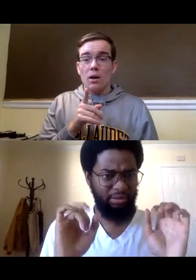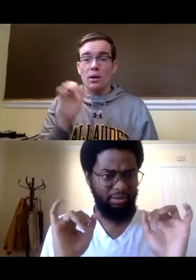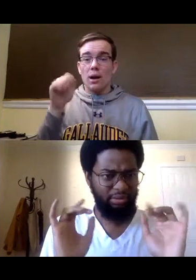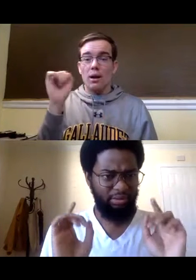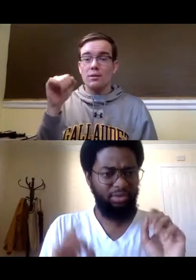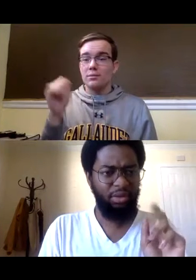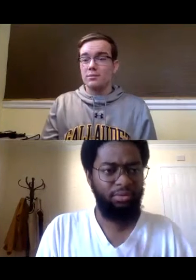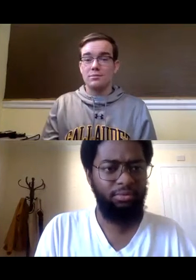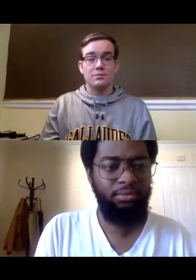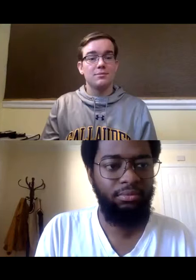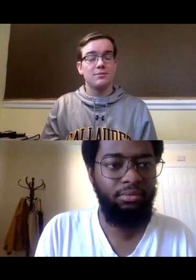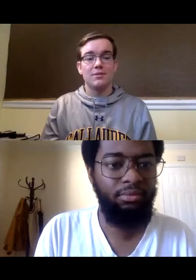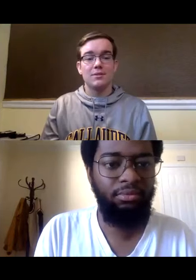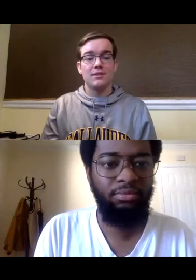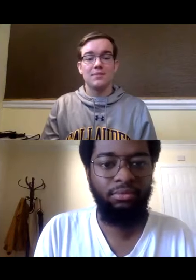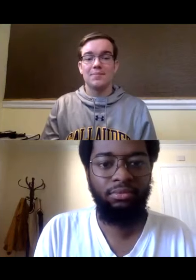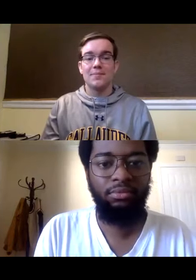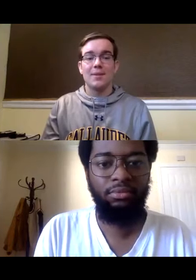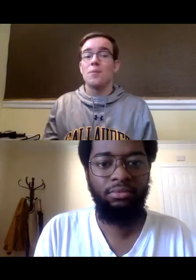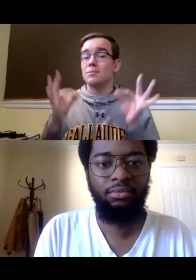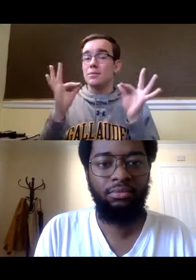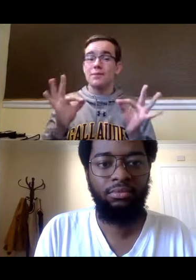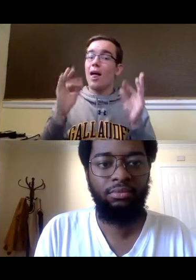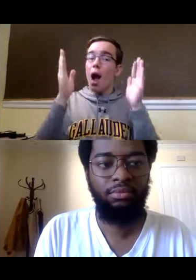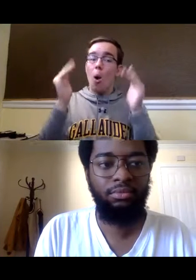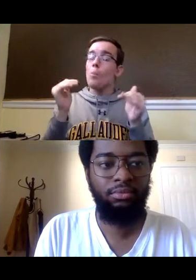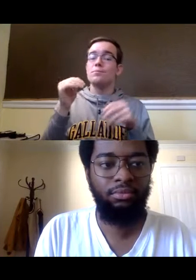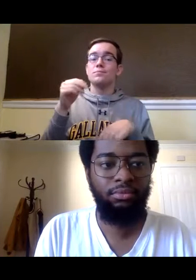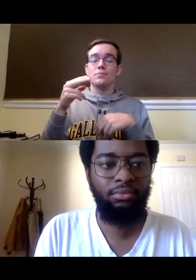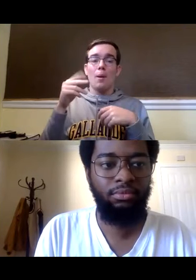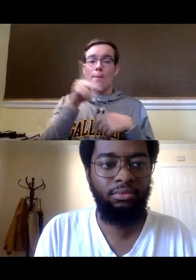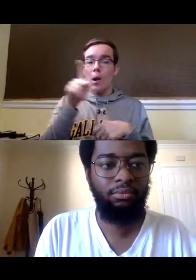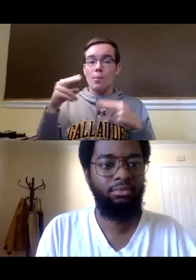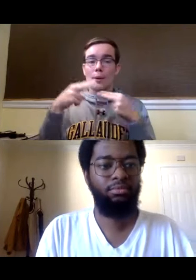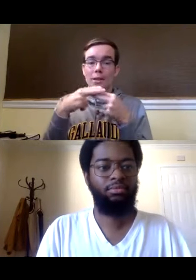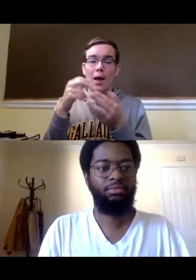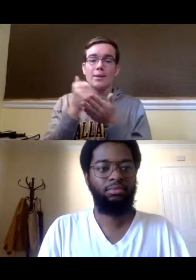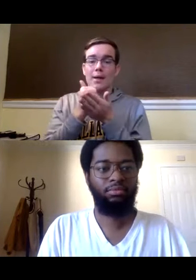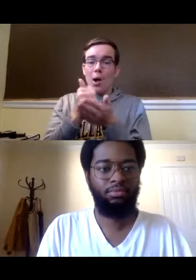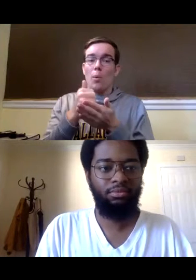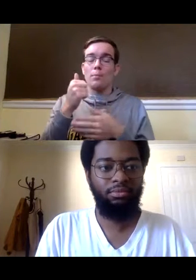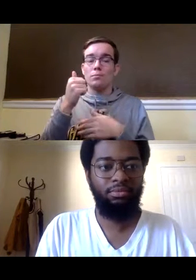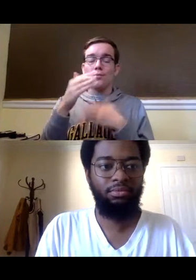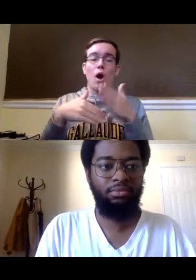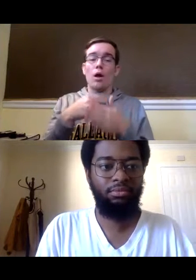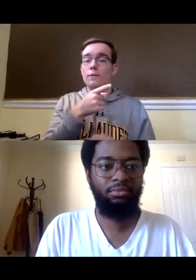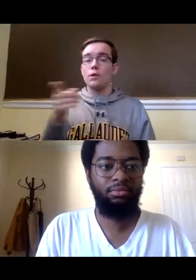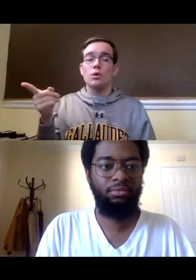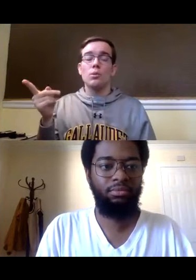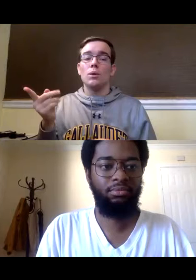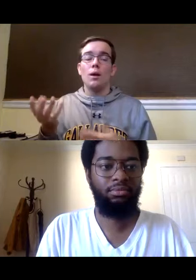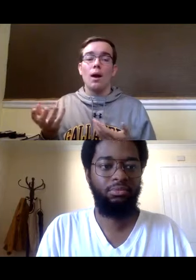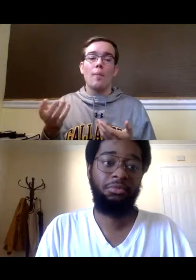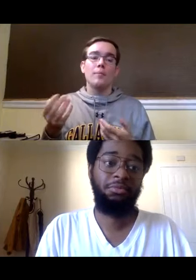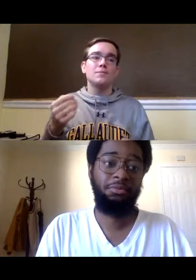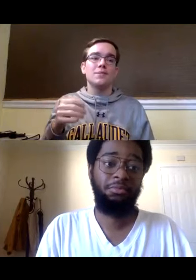I think that's it for our presentation today. I hope that the PowerPoint slides